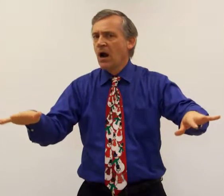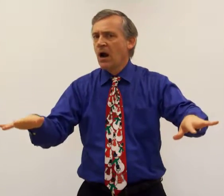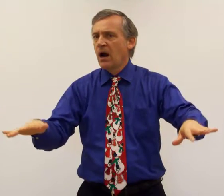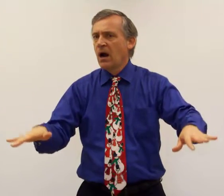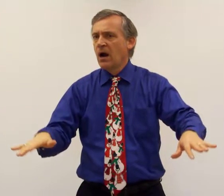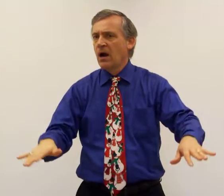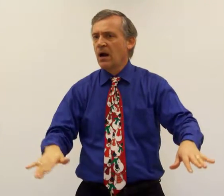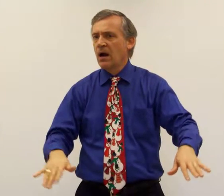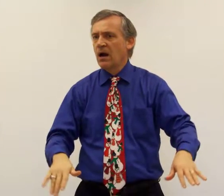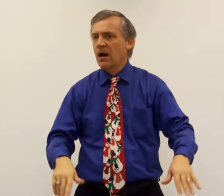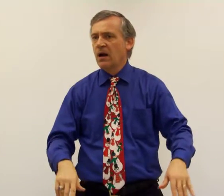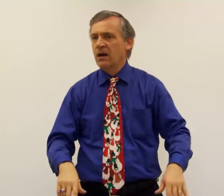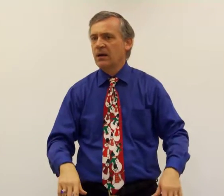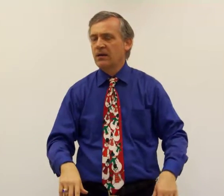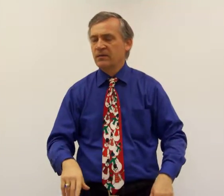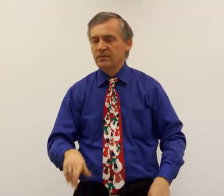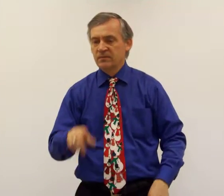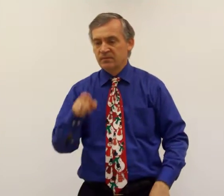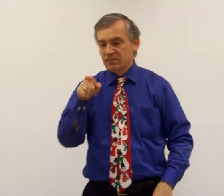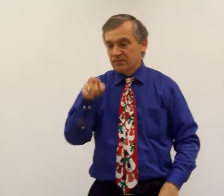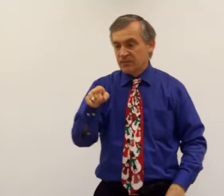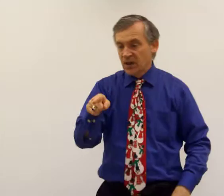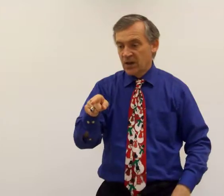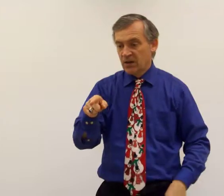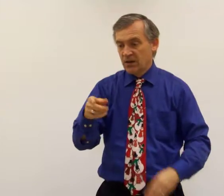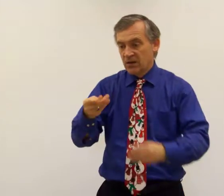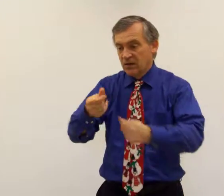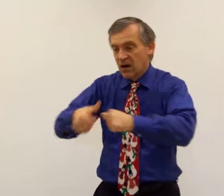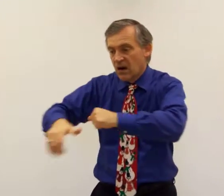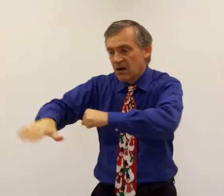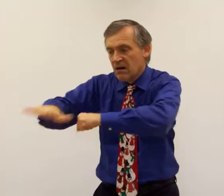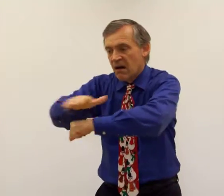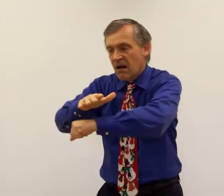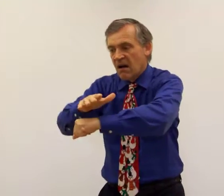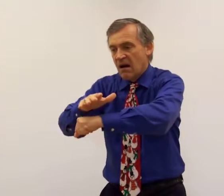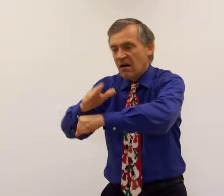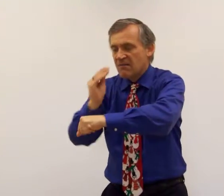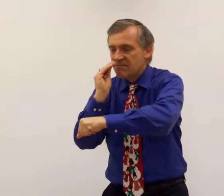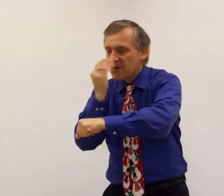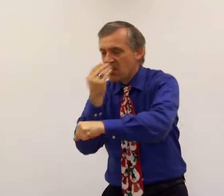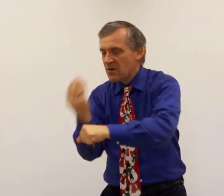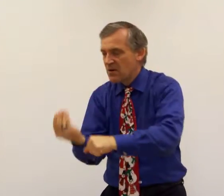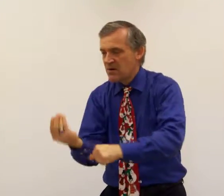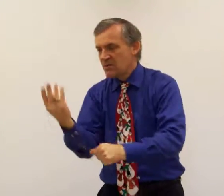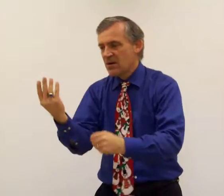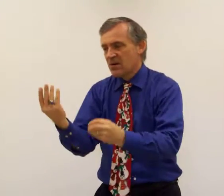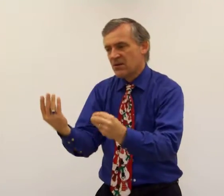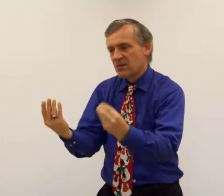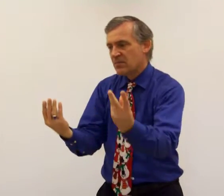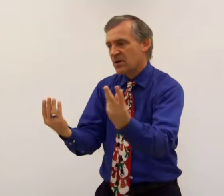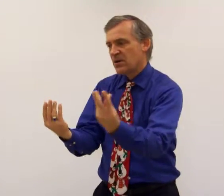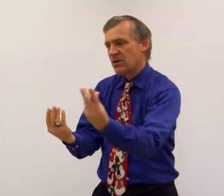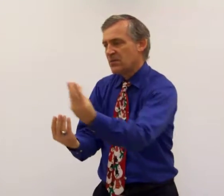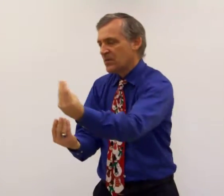In the daffodil fields of Elysium, the happy dead sat silent among their